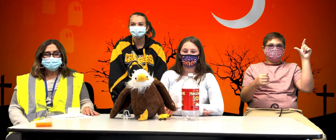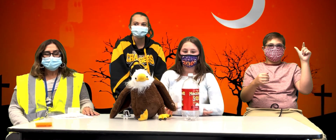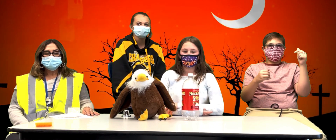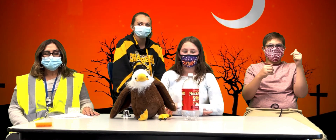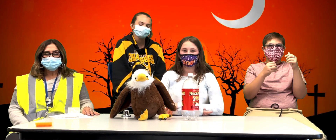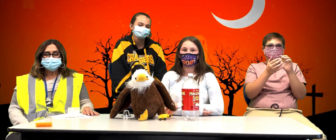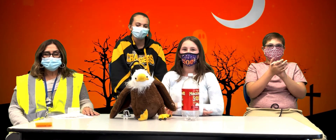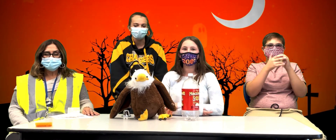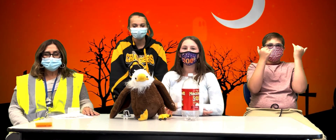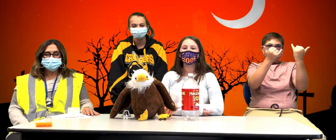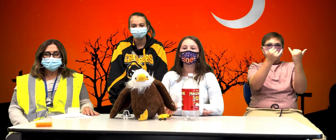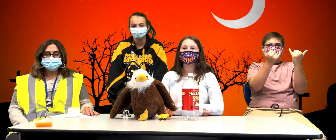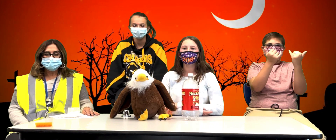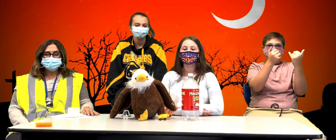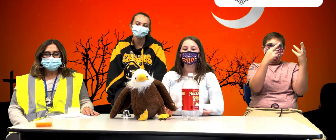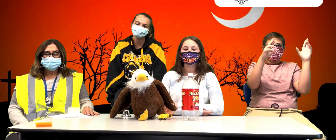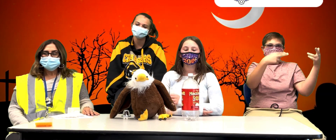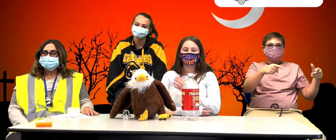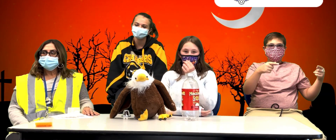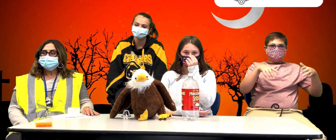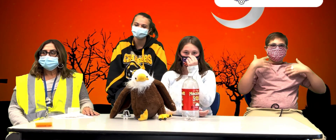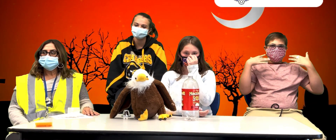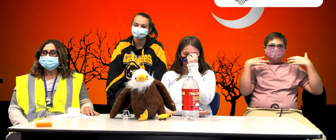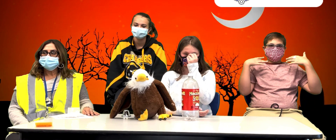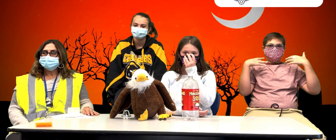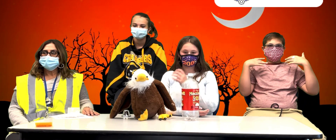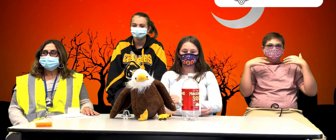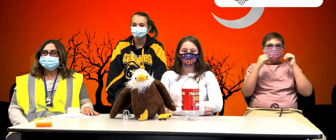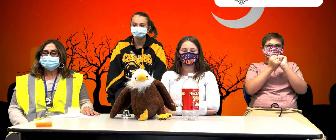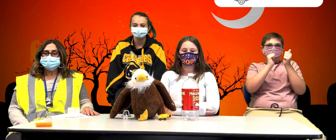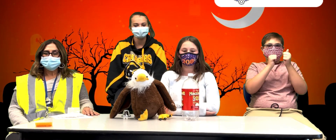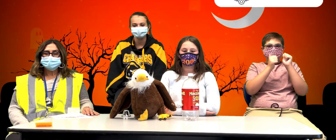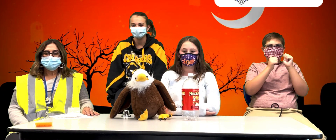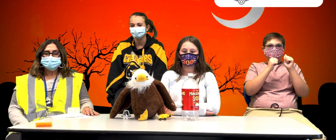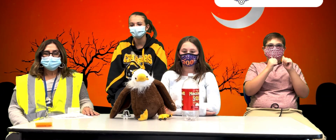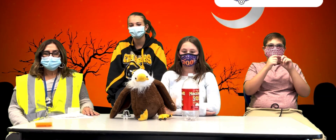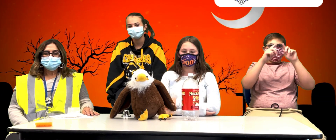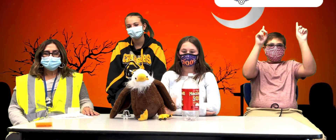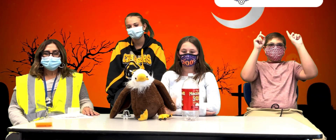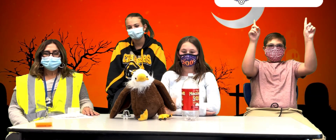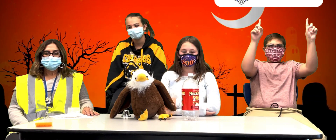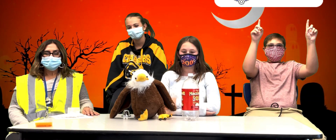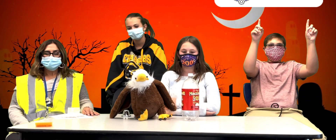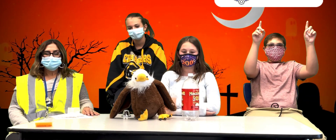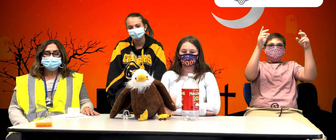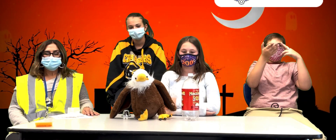October 13th, 2021. Today's current events are Race to Space, teachers sign up,